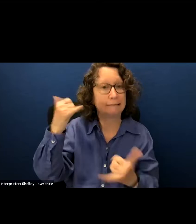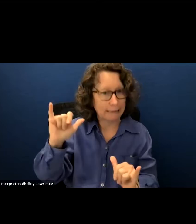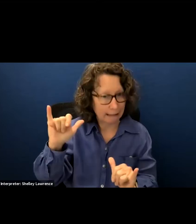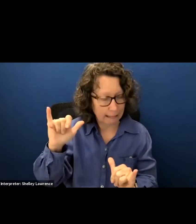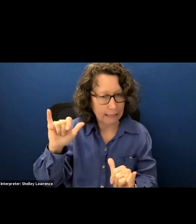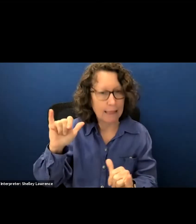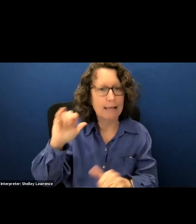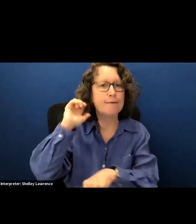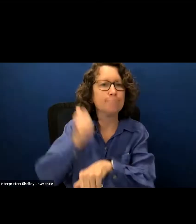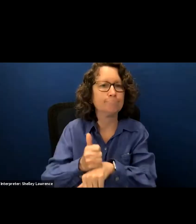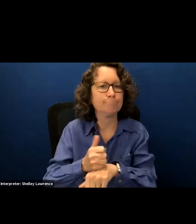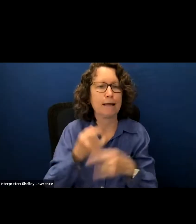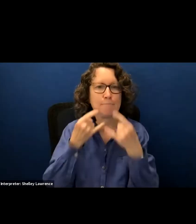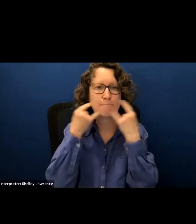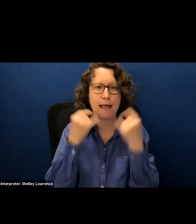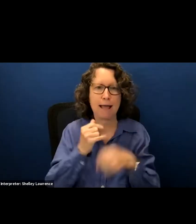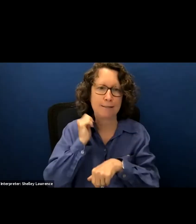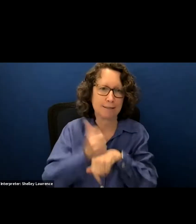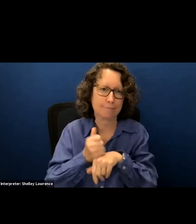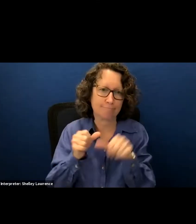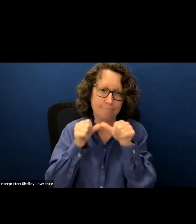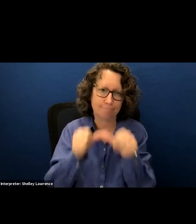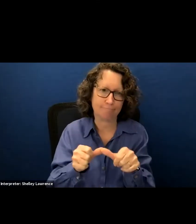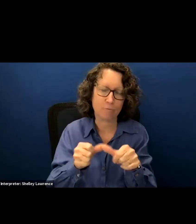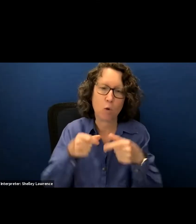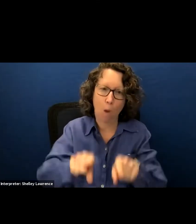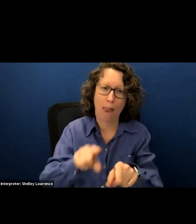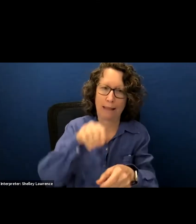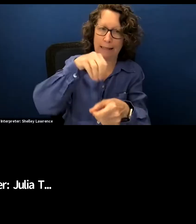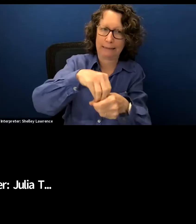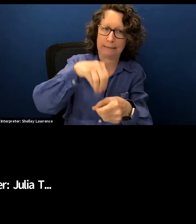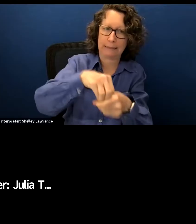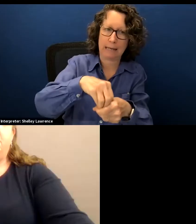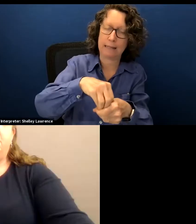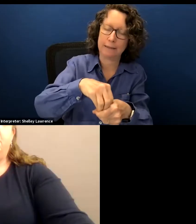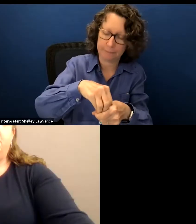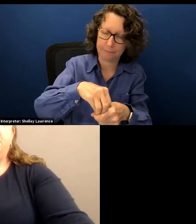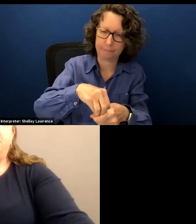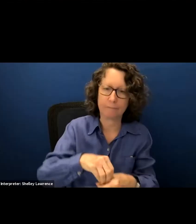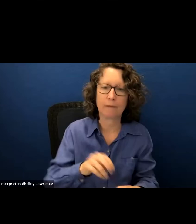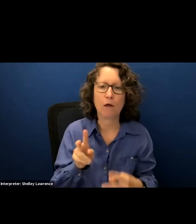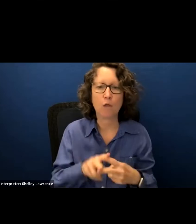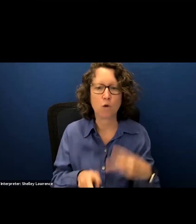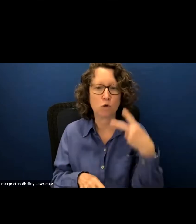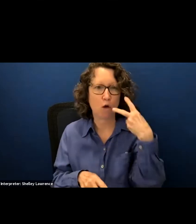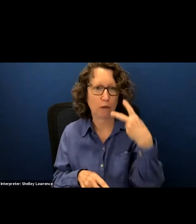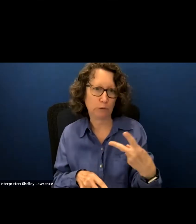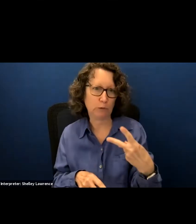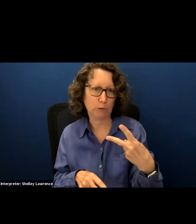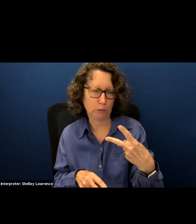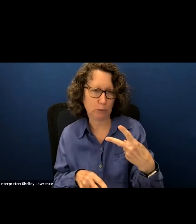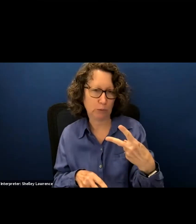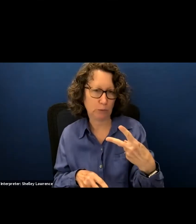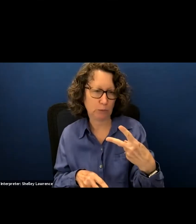keep our masks in place indoors. So those are the two